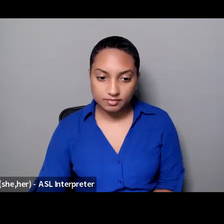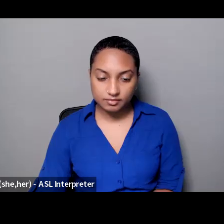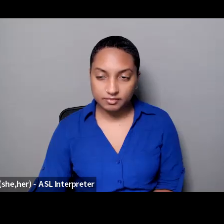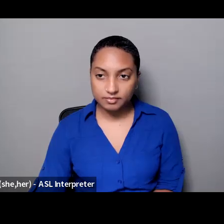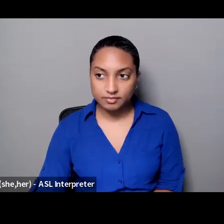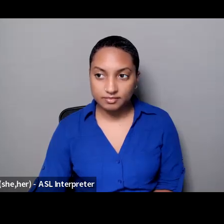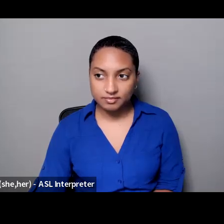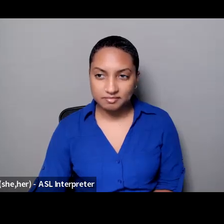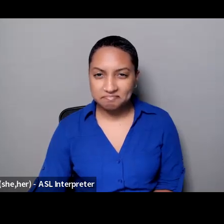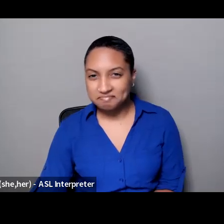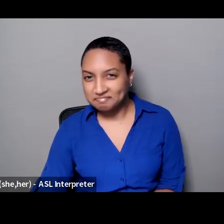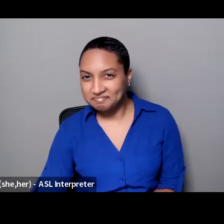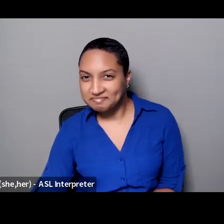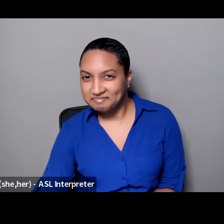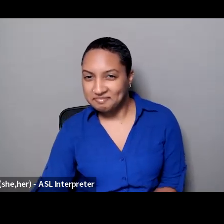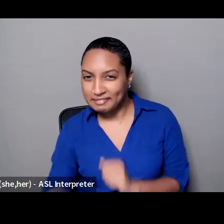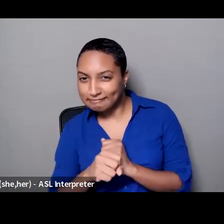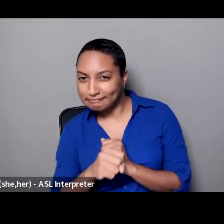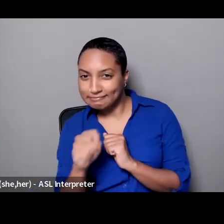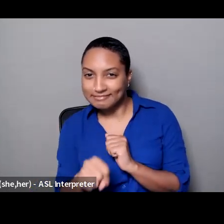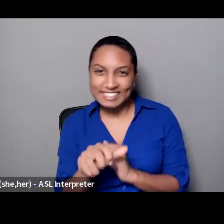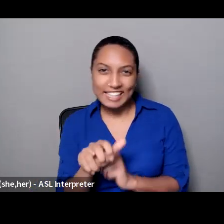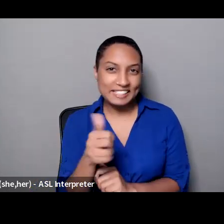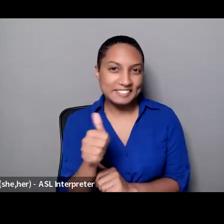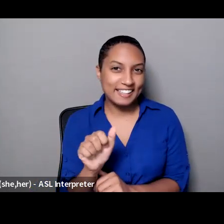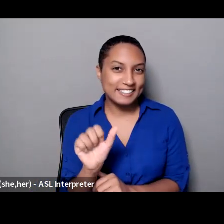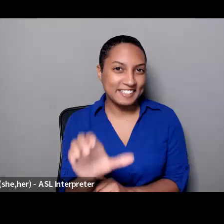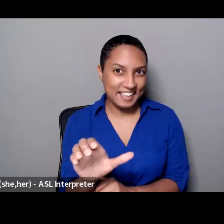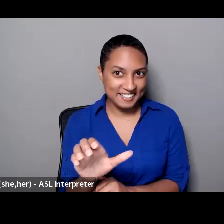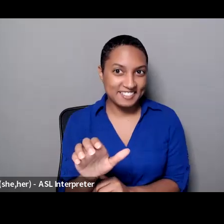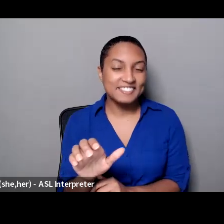Give it another 10 seconds and then we'll get going.